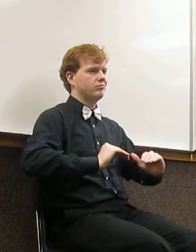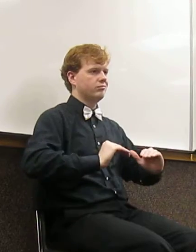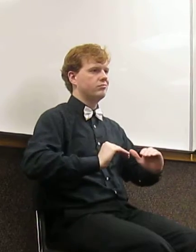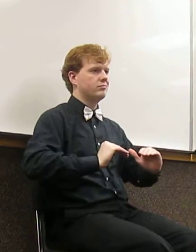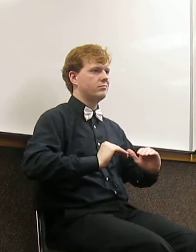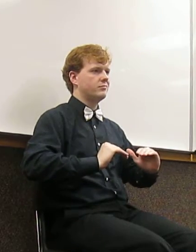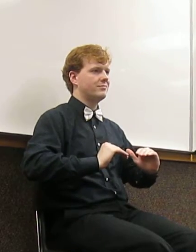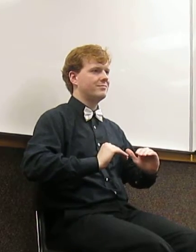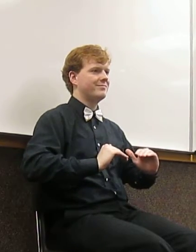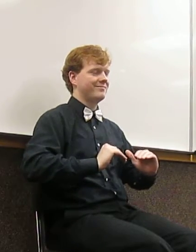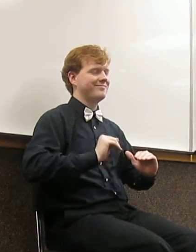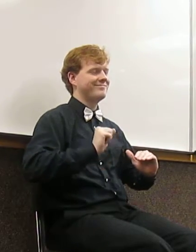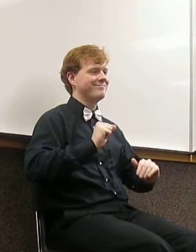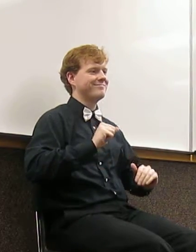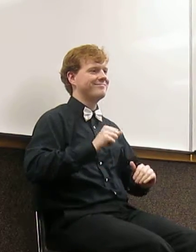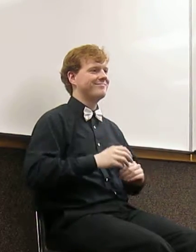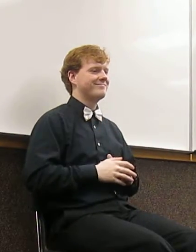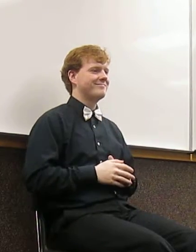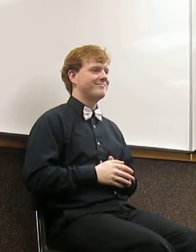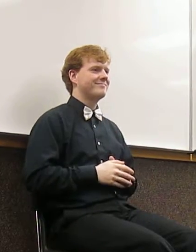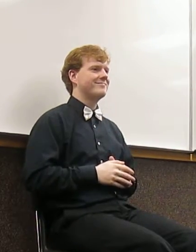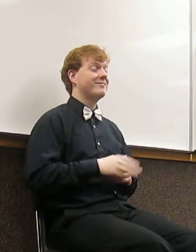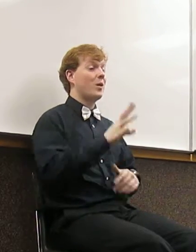potassium leads us to water.